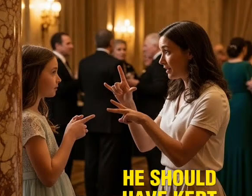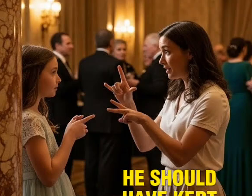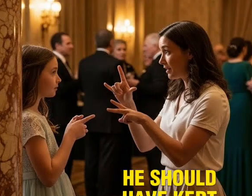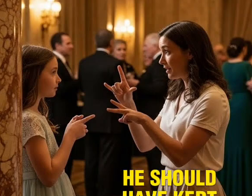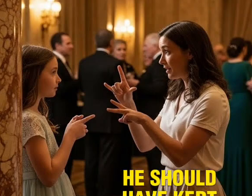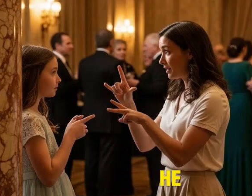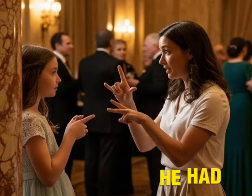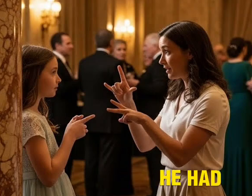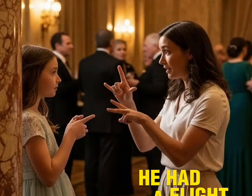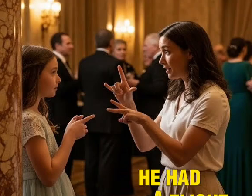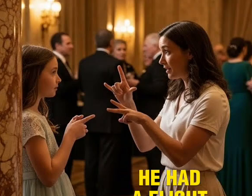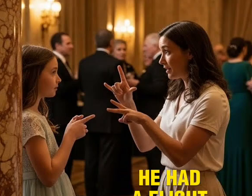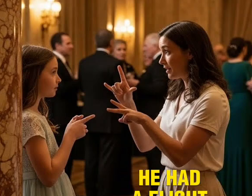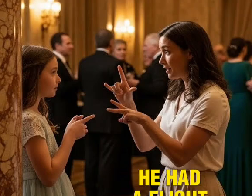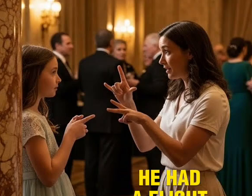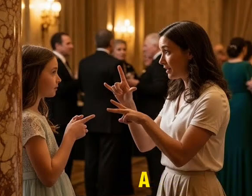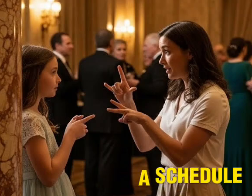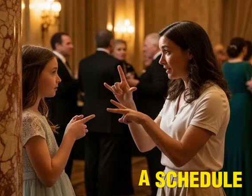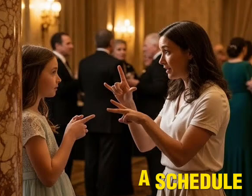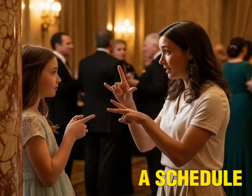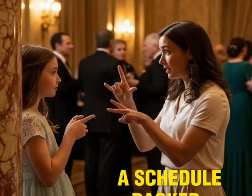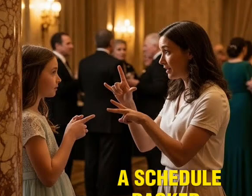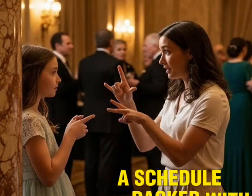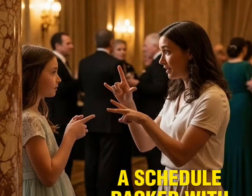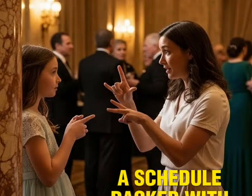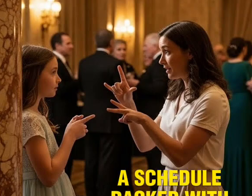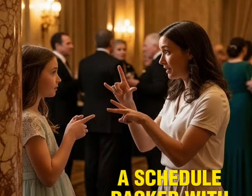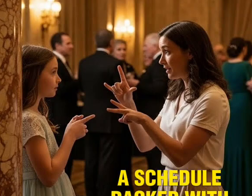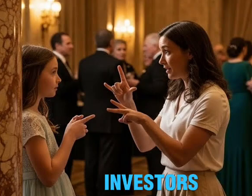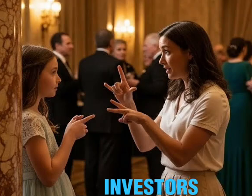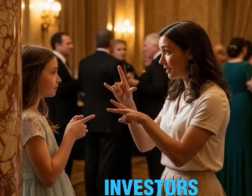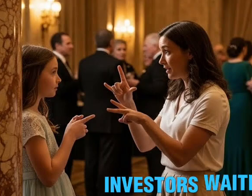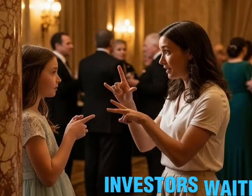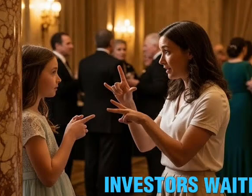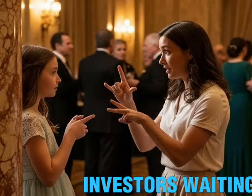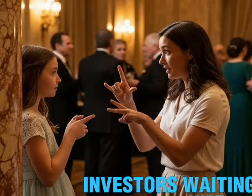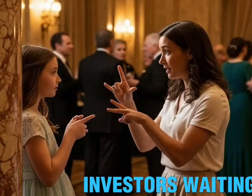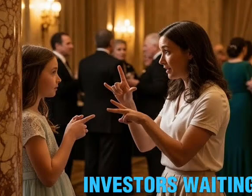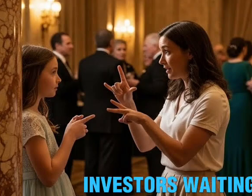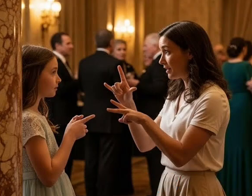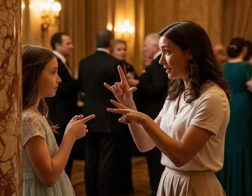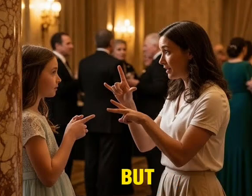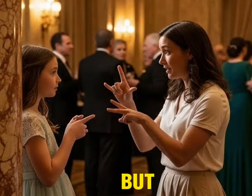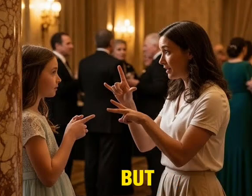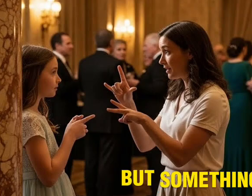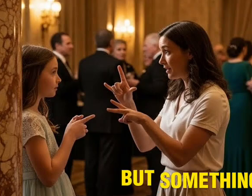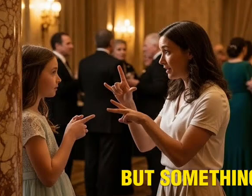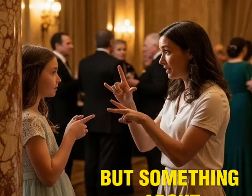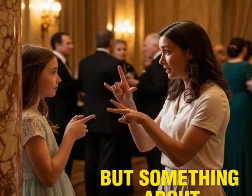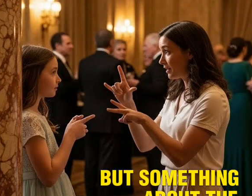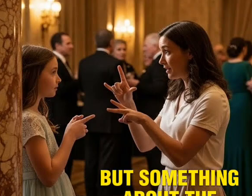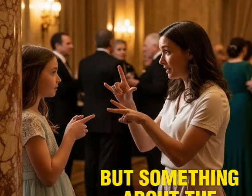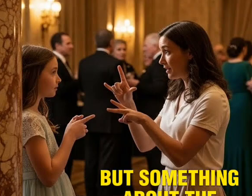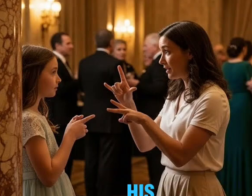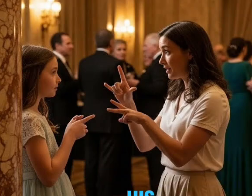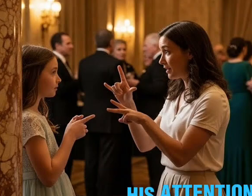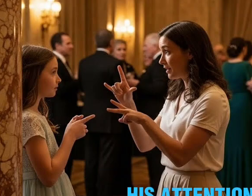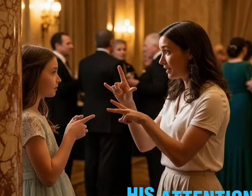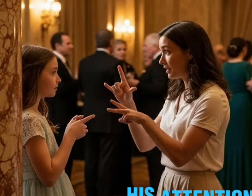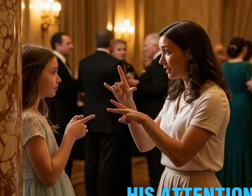walking. He had a flight to catch, a schedule packed with meetings and investors waiting on him. But something about the toy caught his attention. It